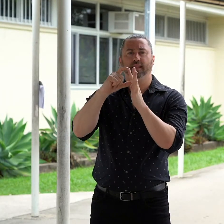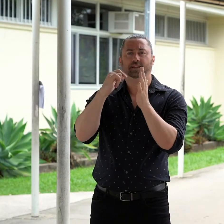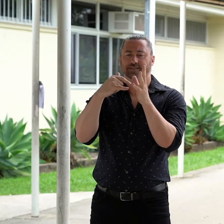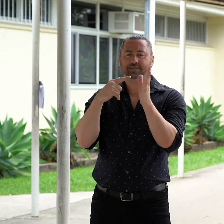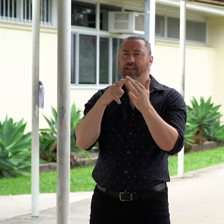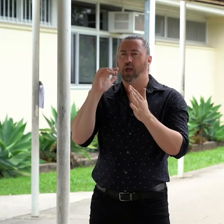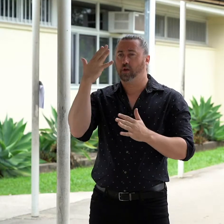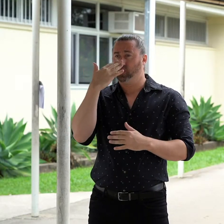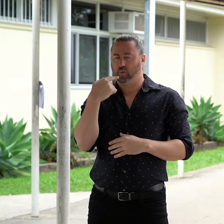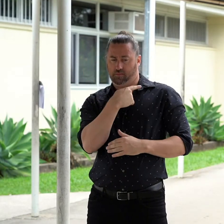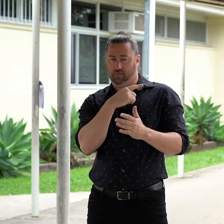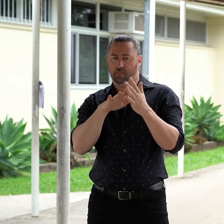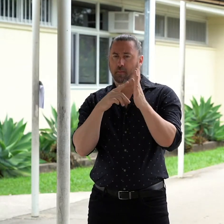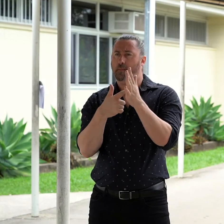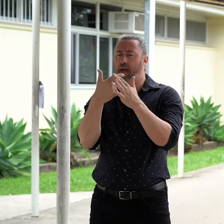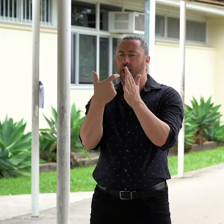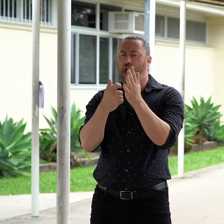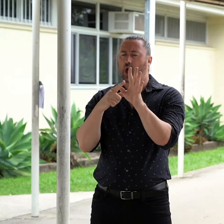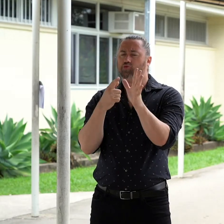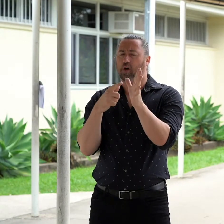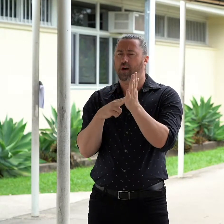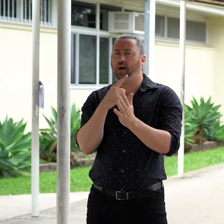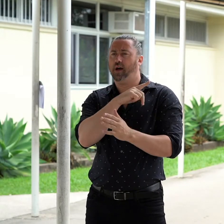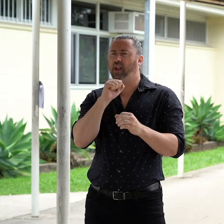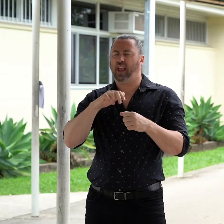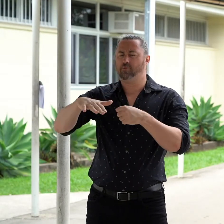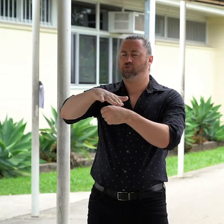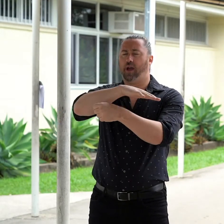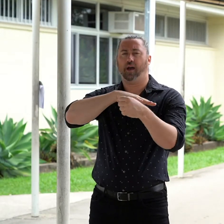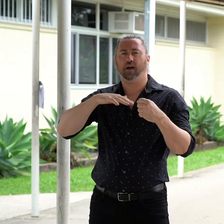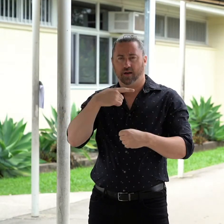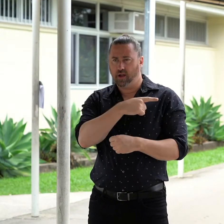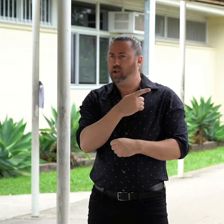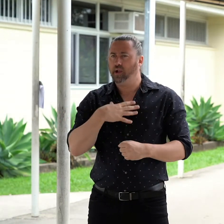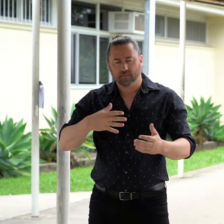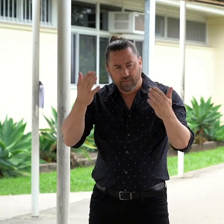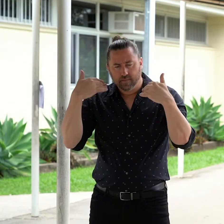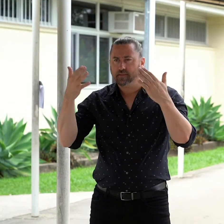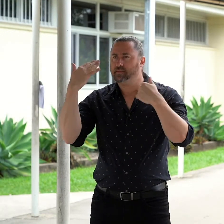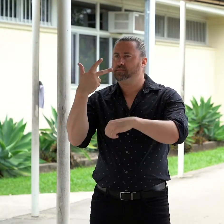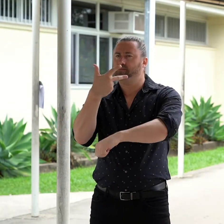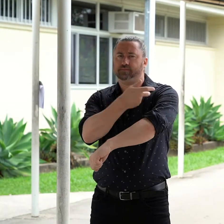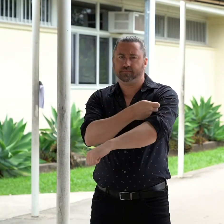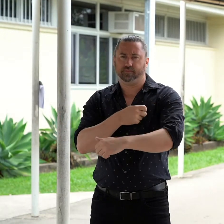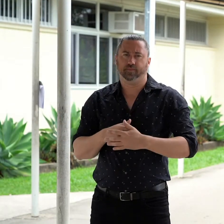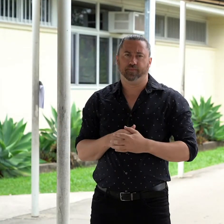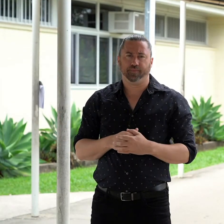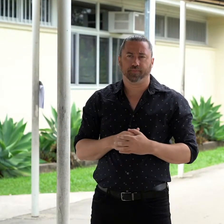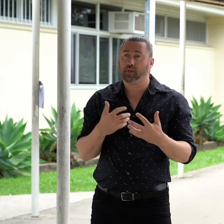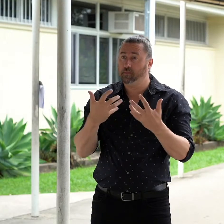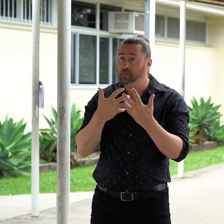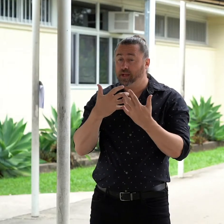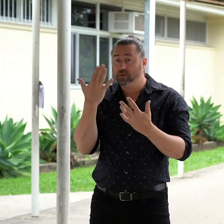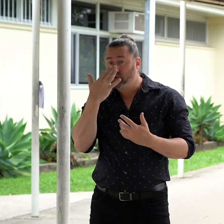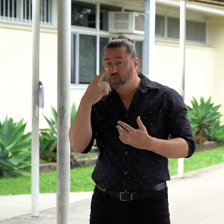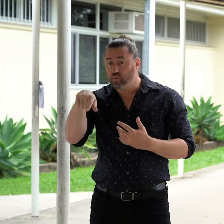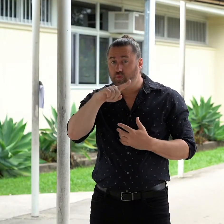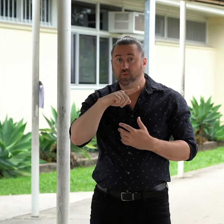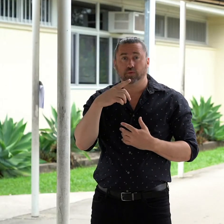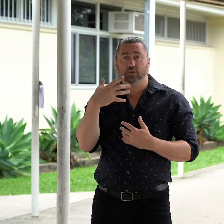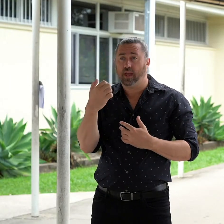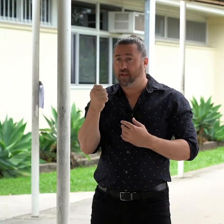for Morayfield, and we want to encourage people to come out and get vaccinated. A number of our schools also have